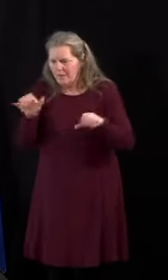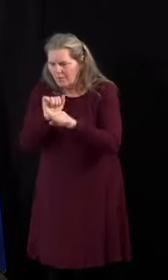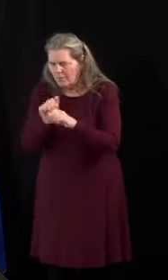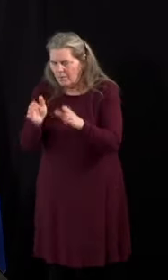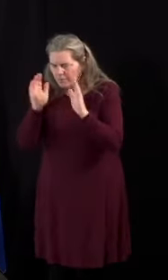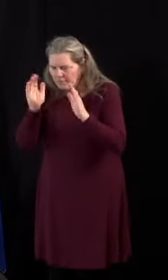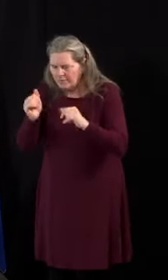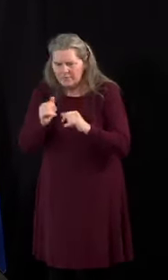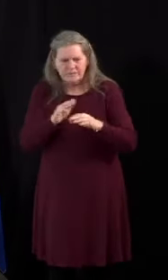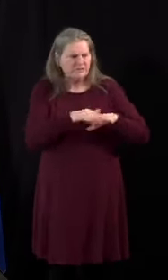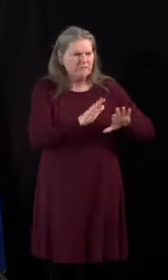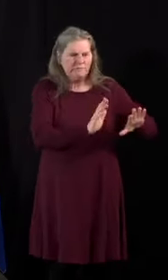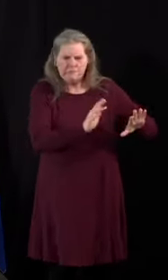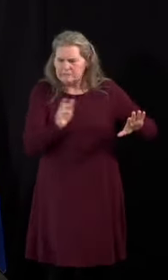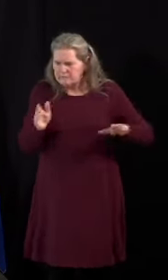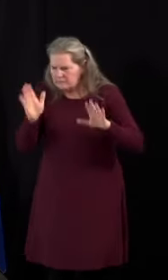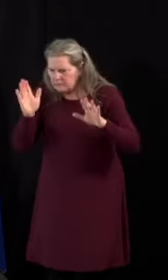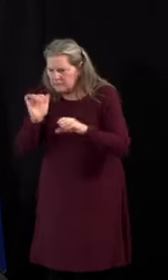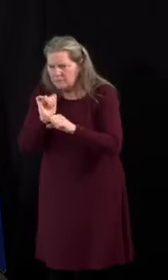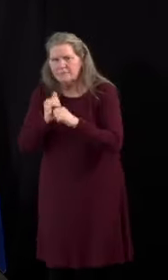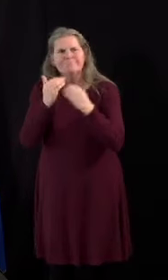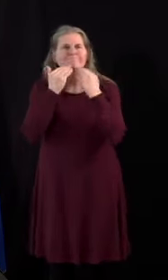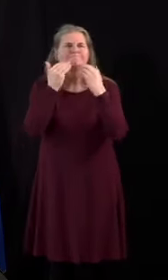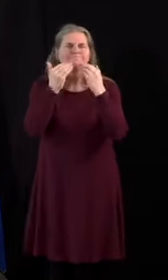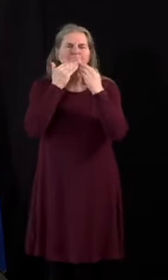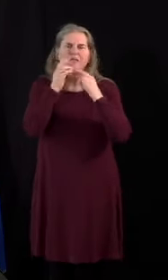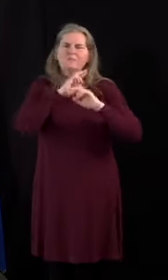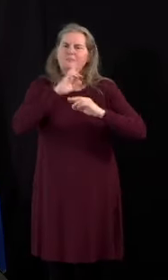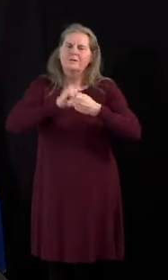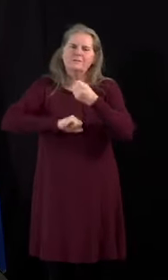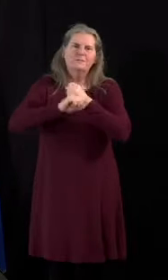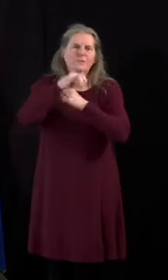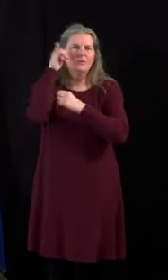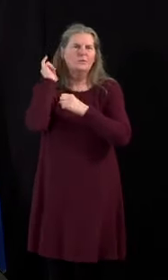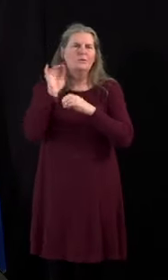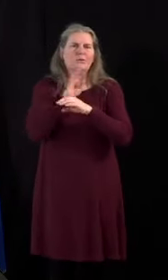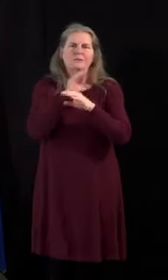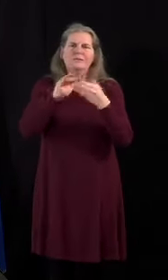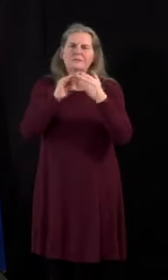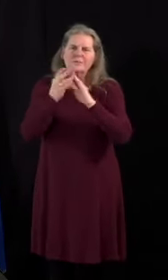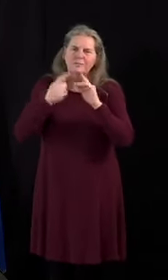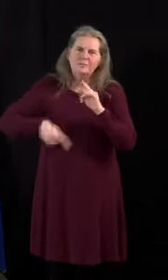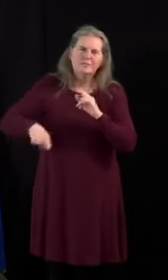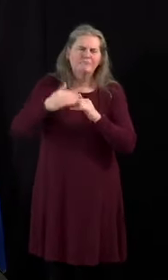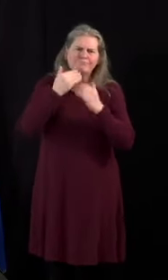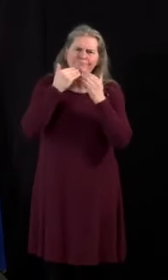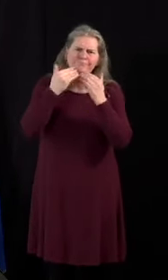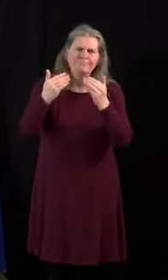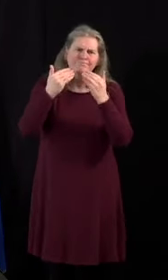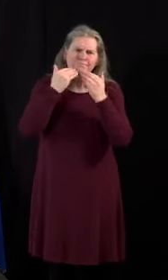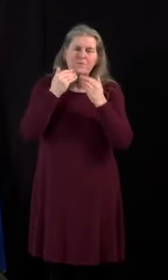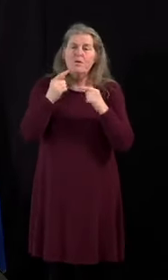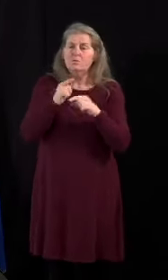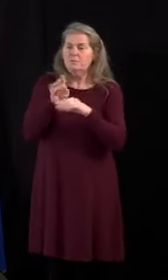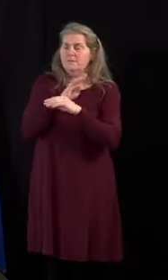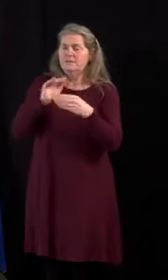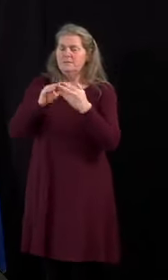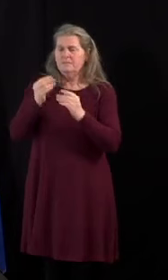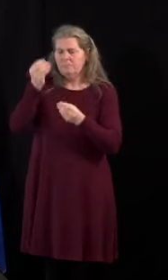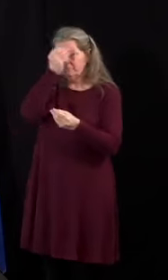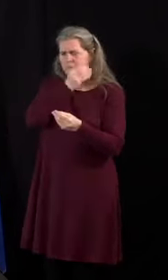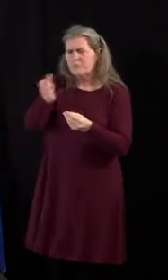your children, and thank you for what you're doing for the Yukon and supporting our business community, to the business community. I